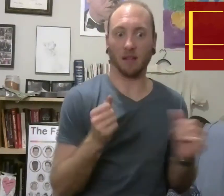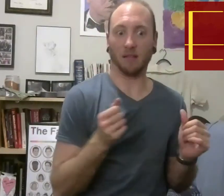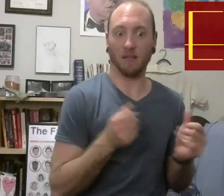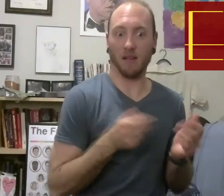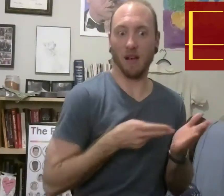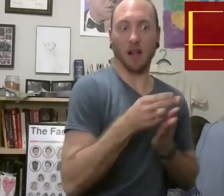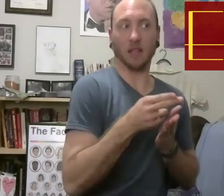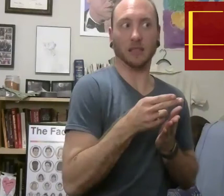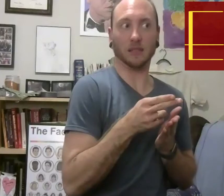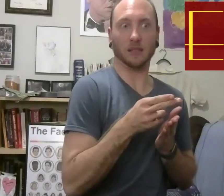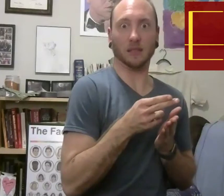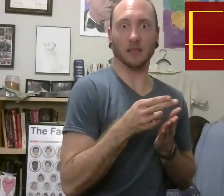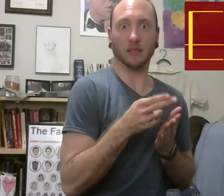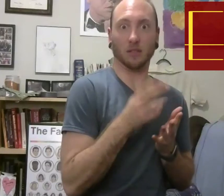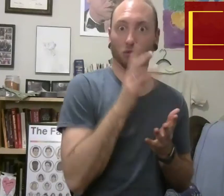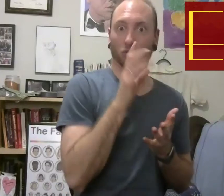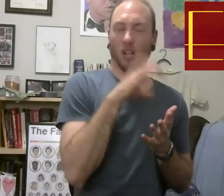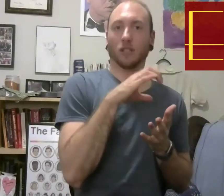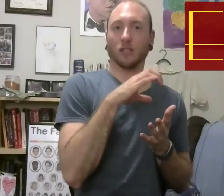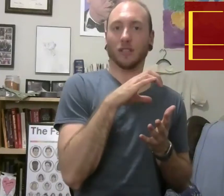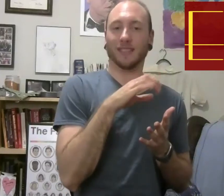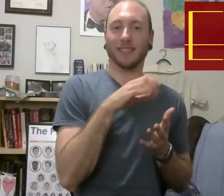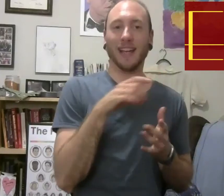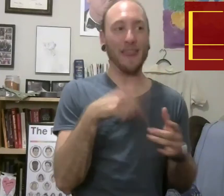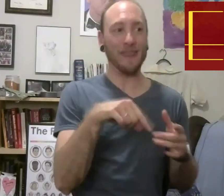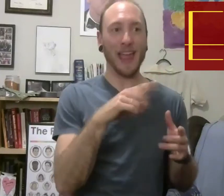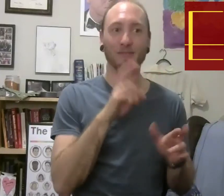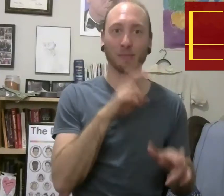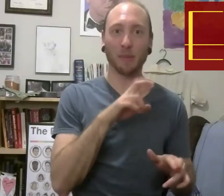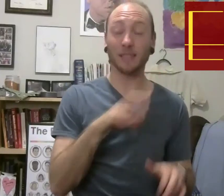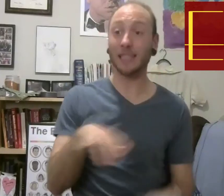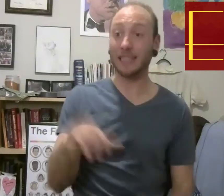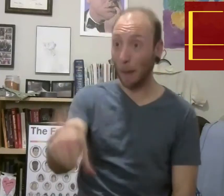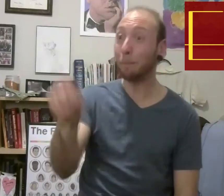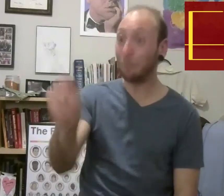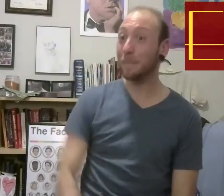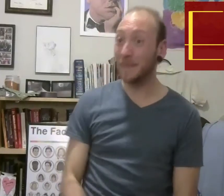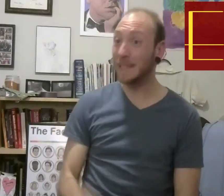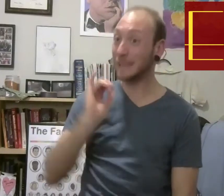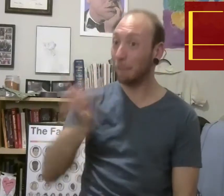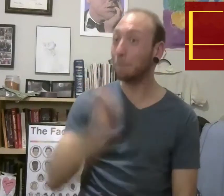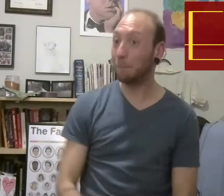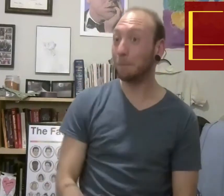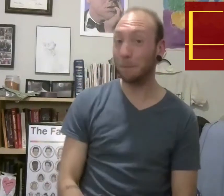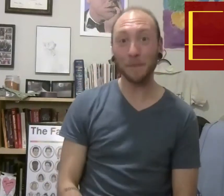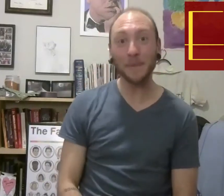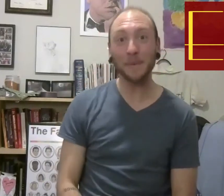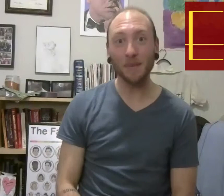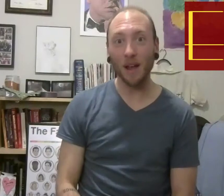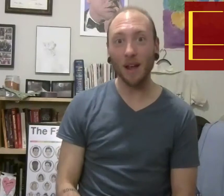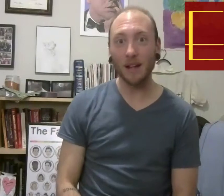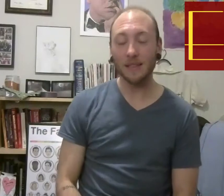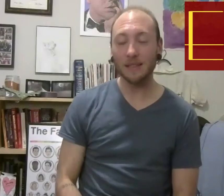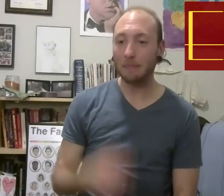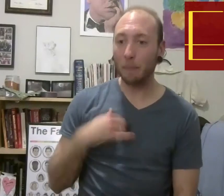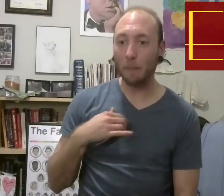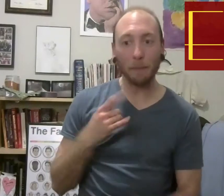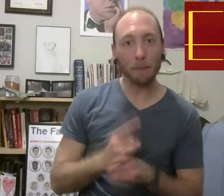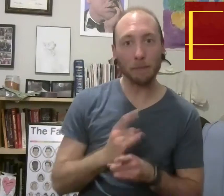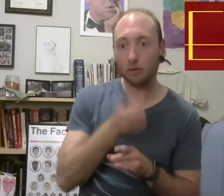response was, yeah, that's how it was for me too. That's what my drinking looked like.